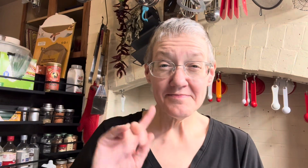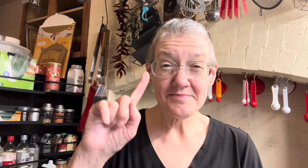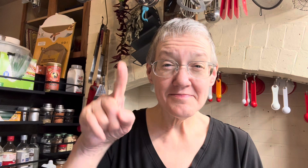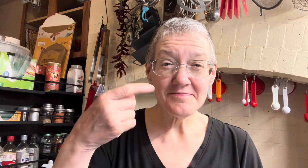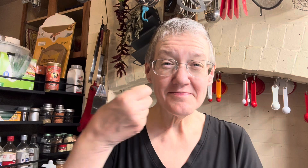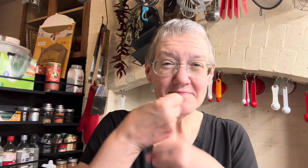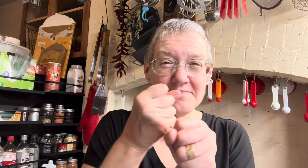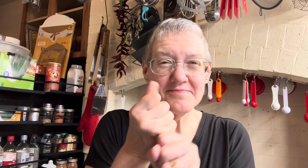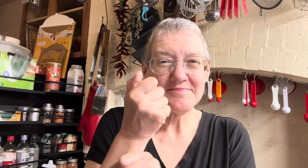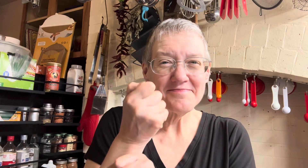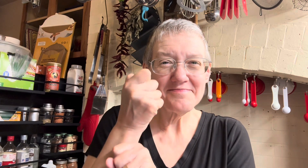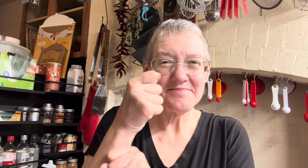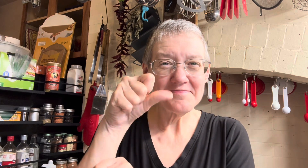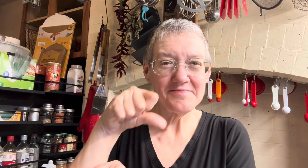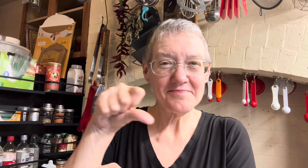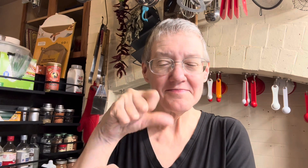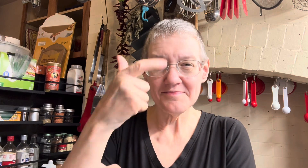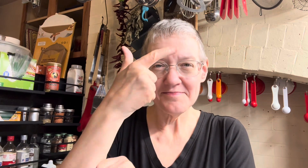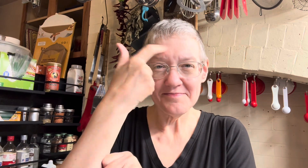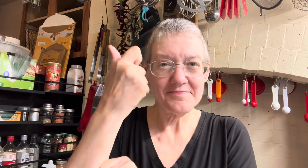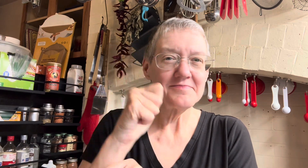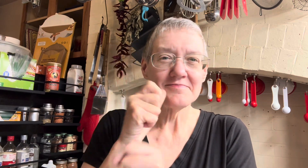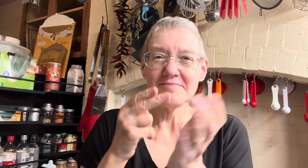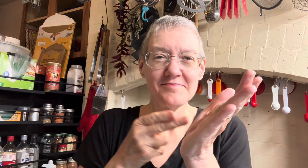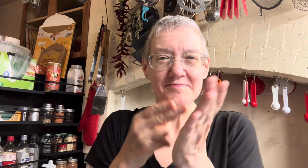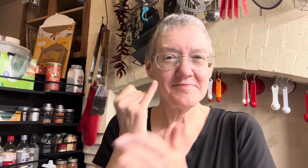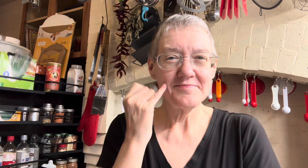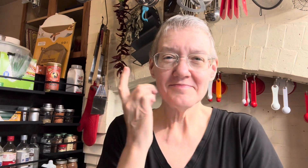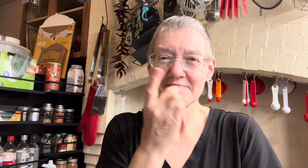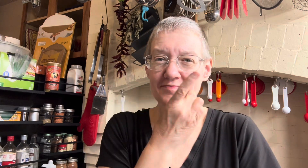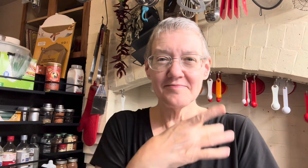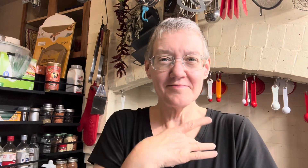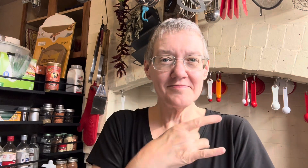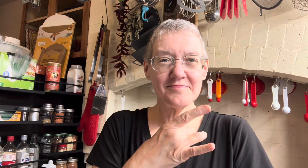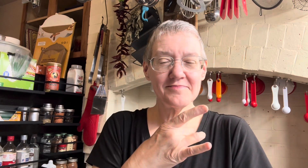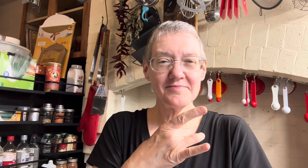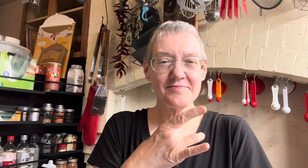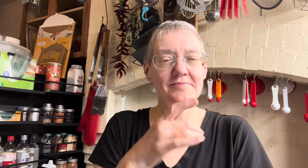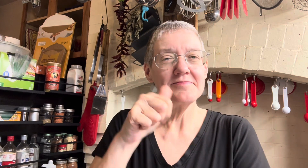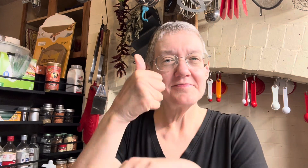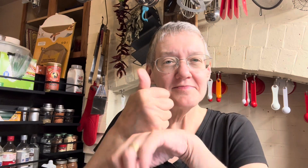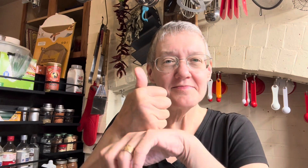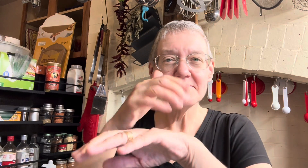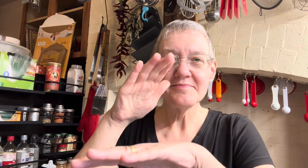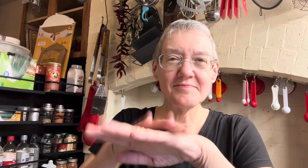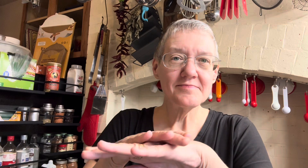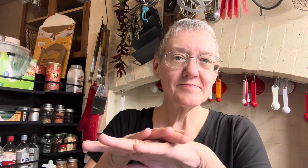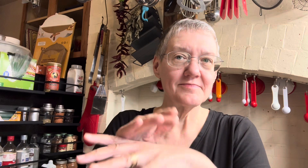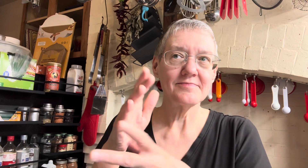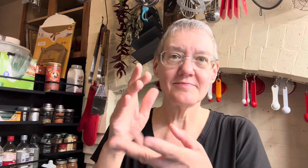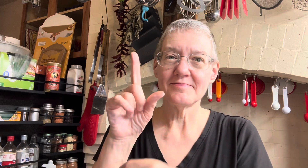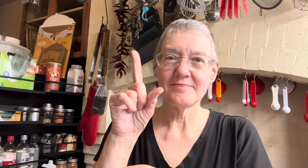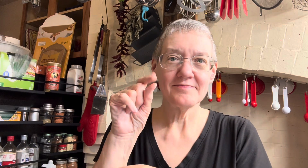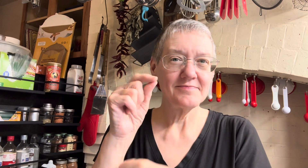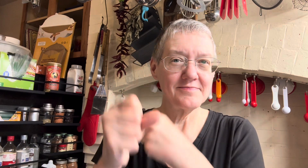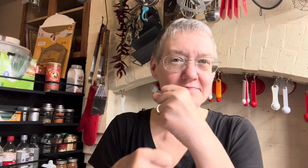I only had a little bit of sauce in the freezer because I wasn't sure Dale would like it. I based it on